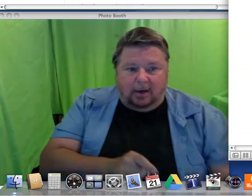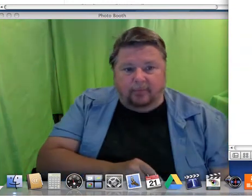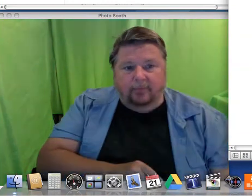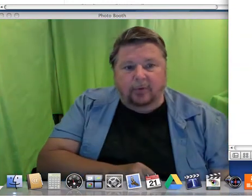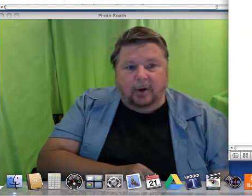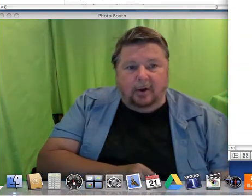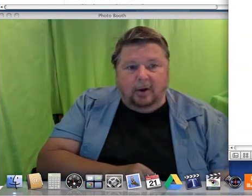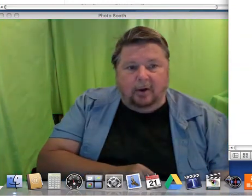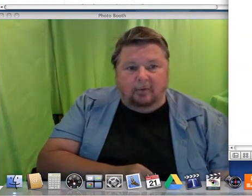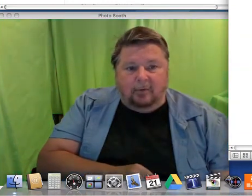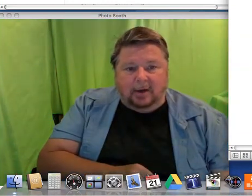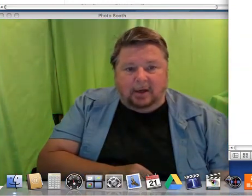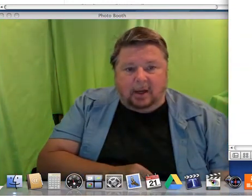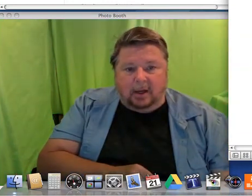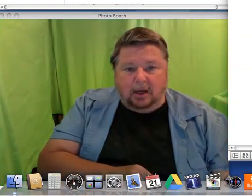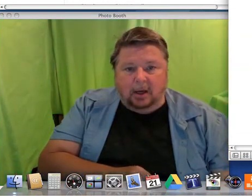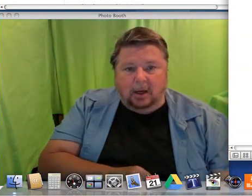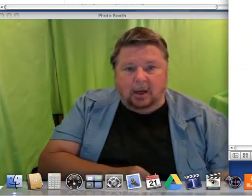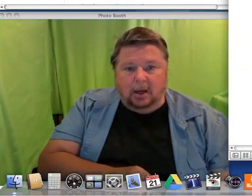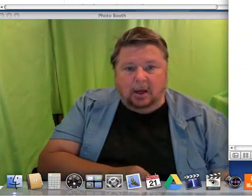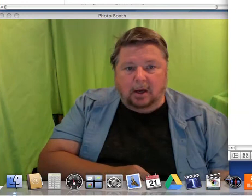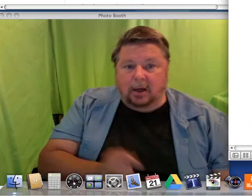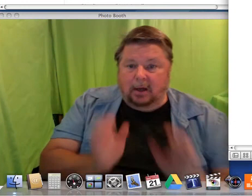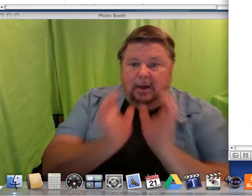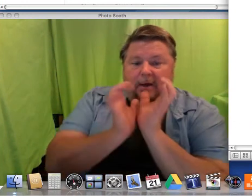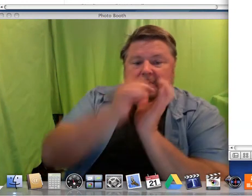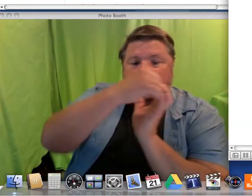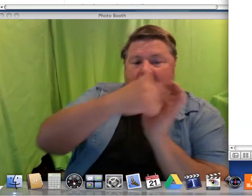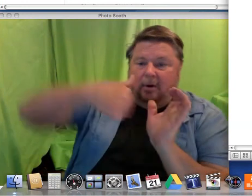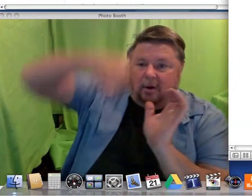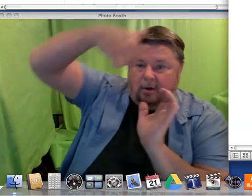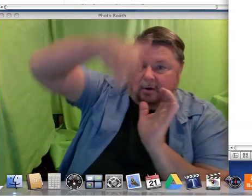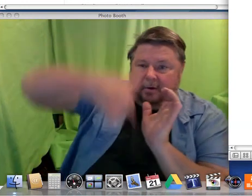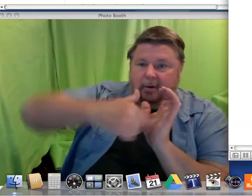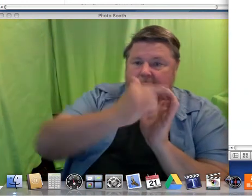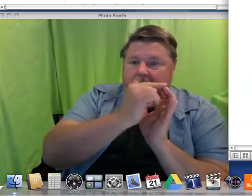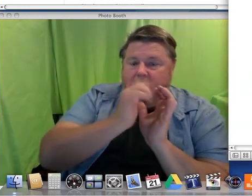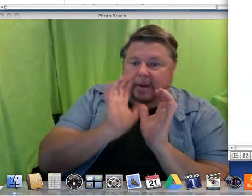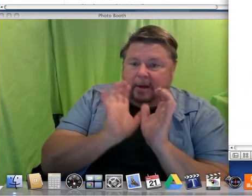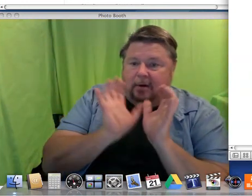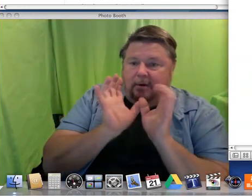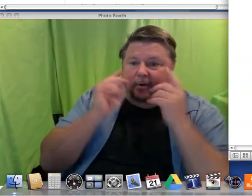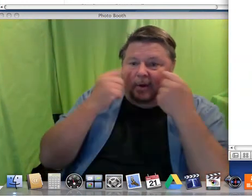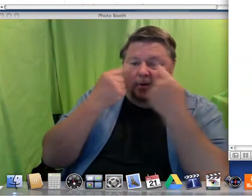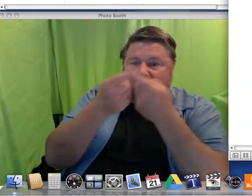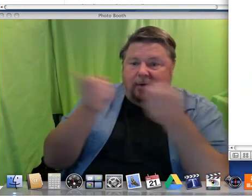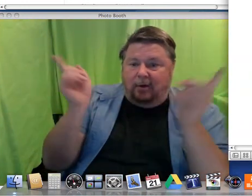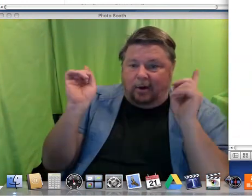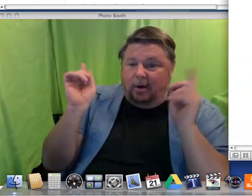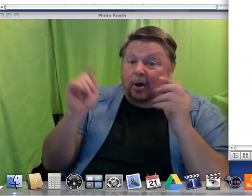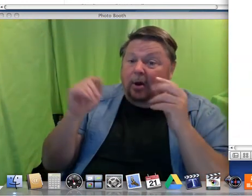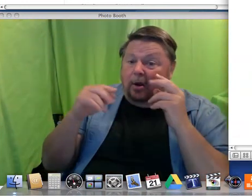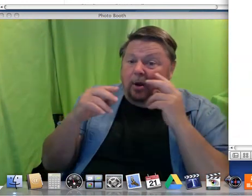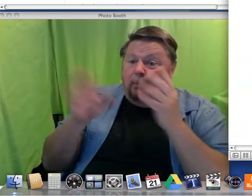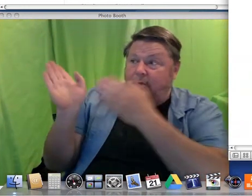retina. The retina is all along the back here, because that's how you